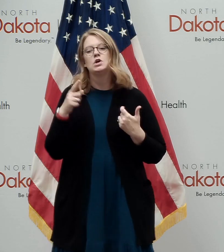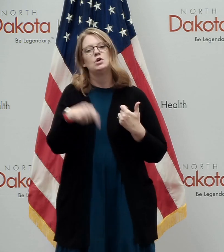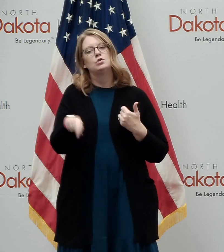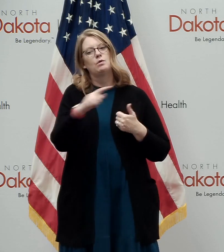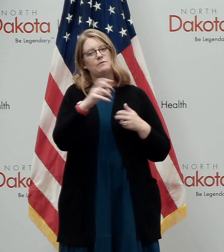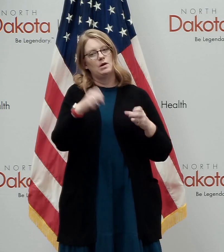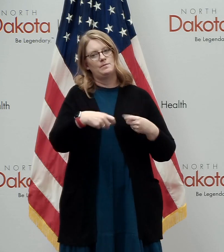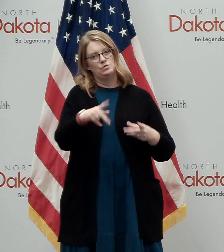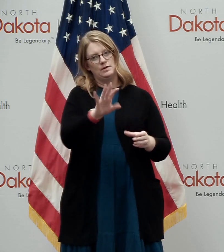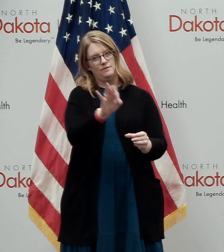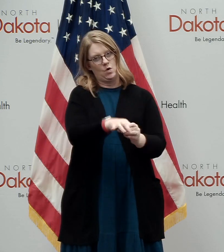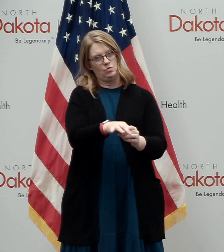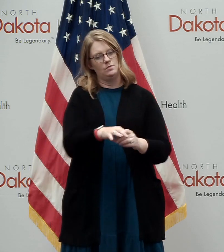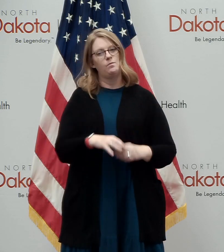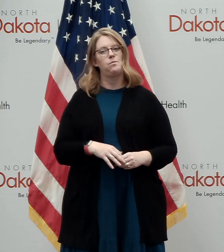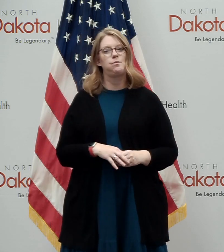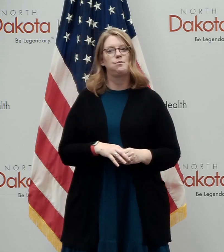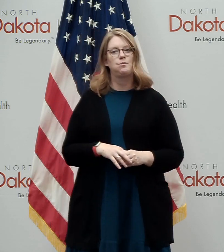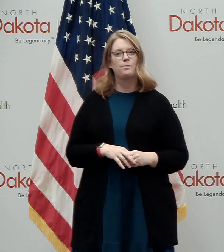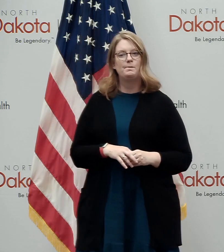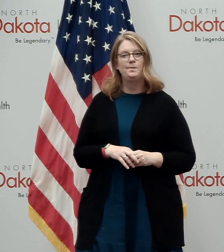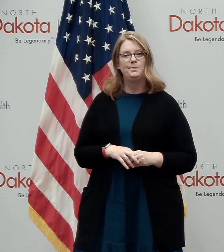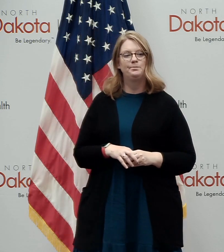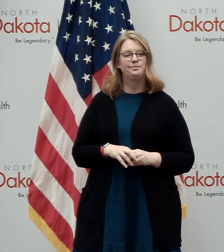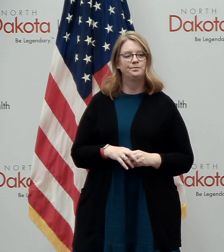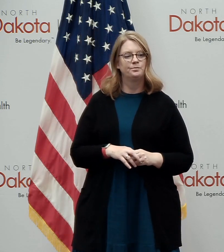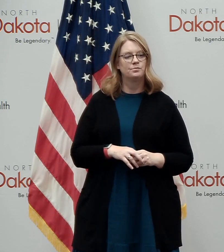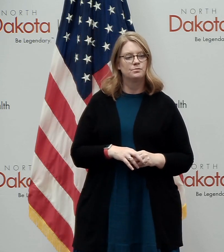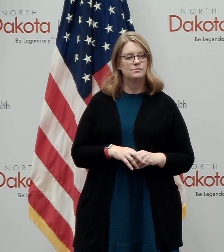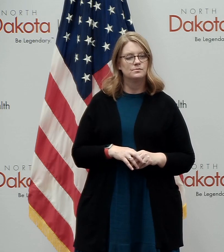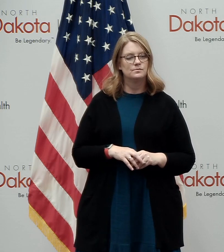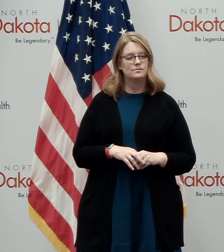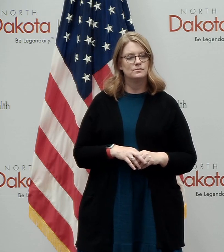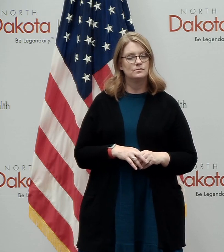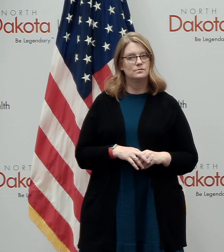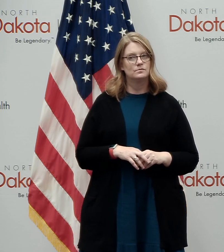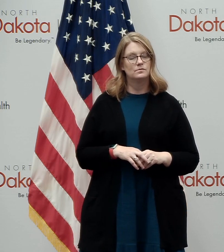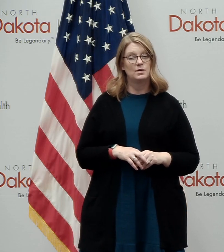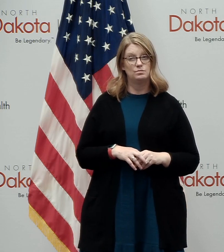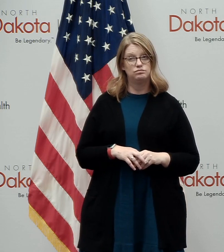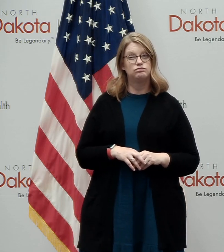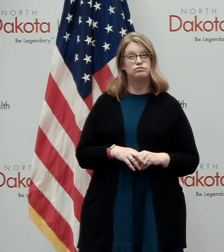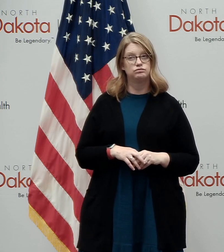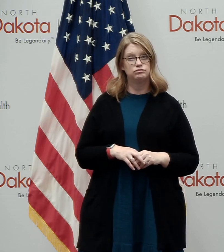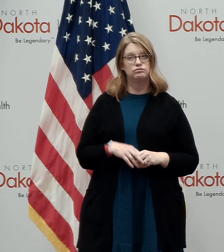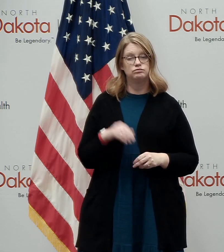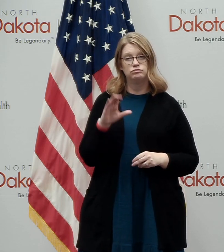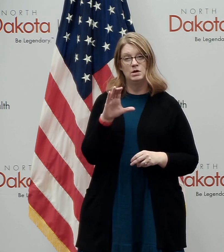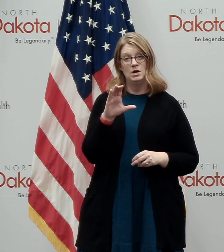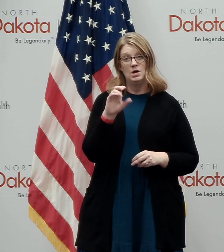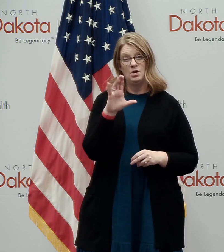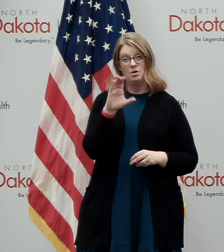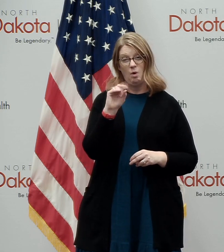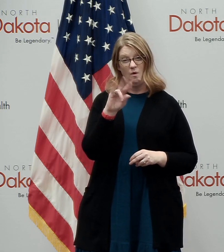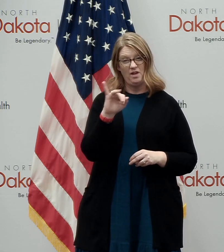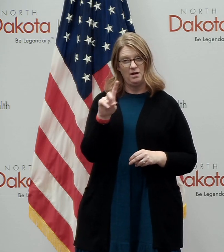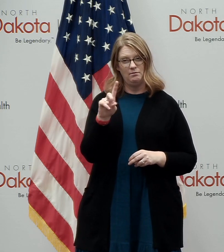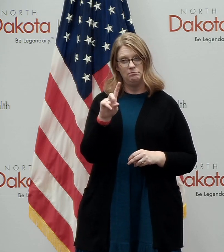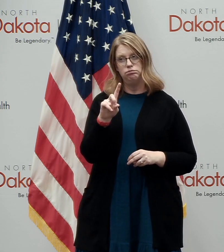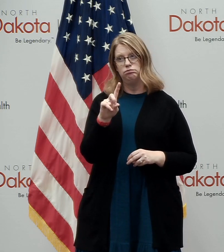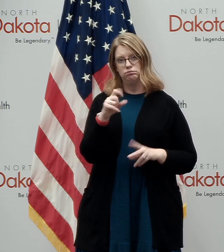ballot. Certainly on the state side level, COVID has impacted our lives